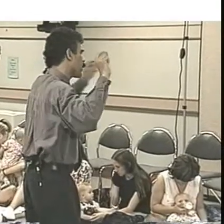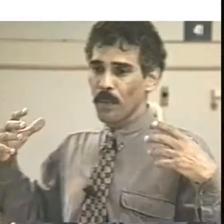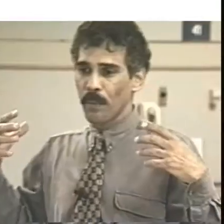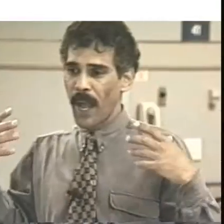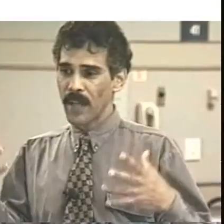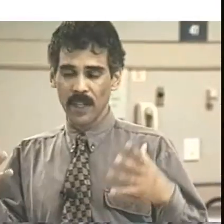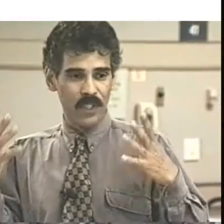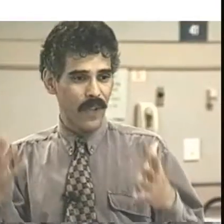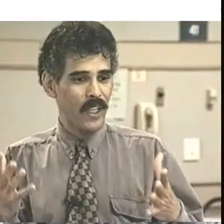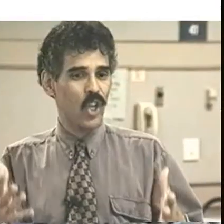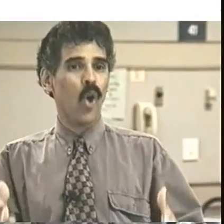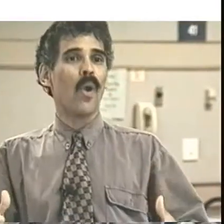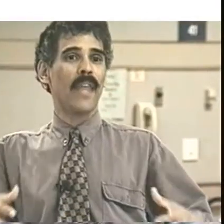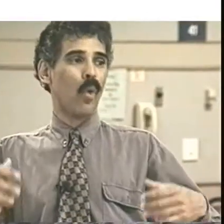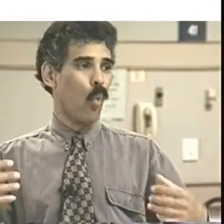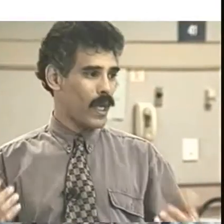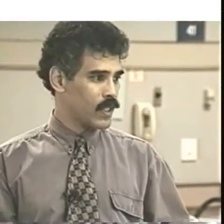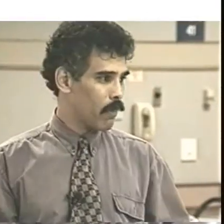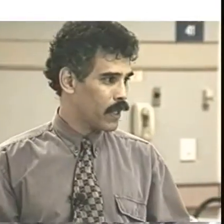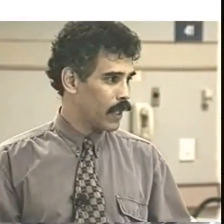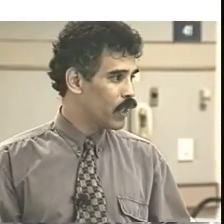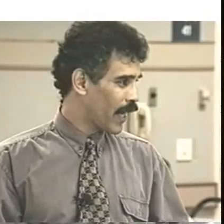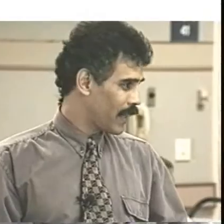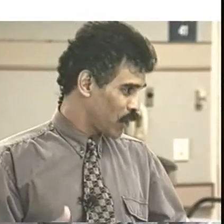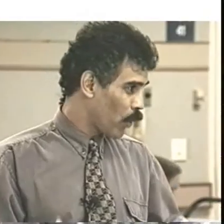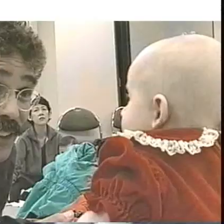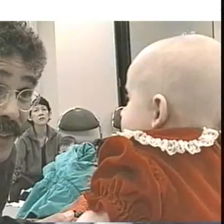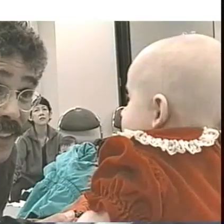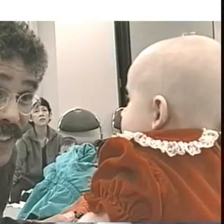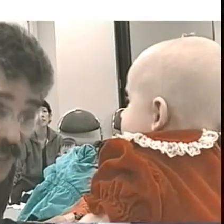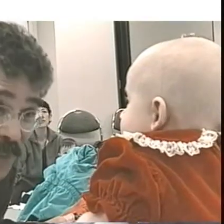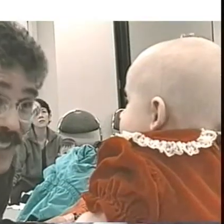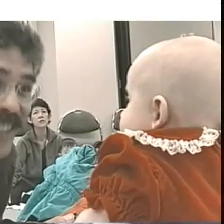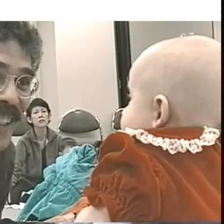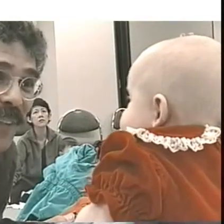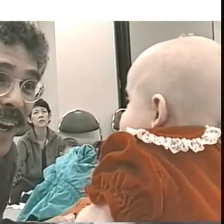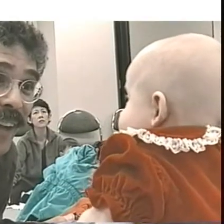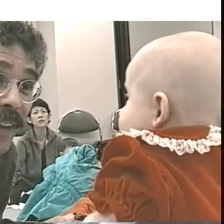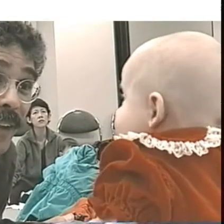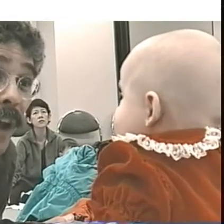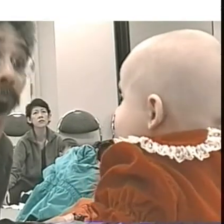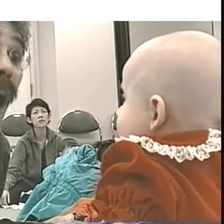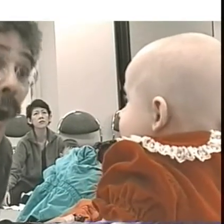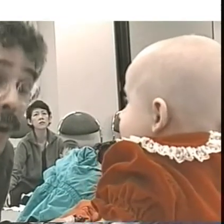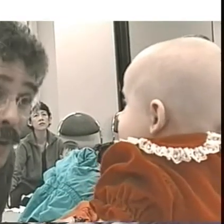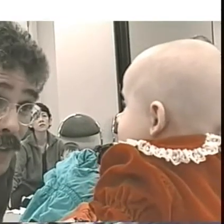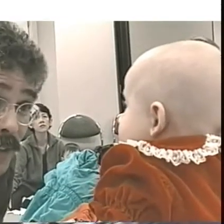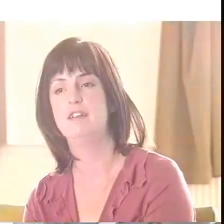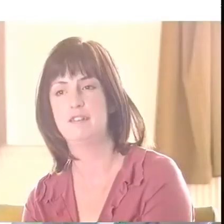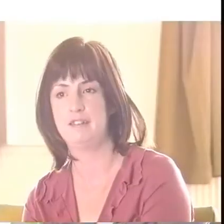with sign earlier than babies of hearing people were communicating with speech. So he started signing to his two young babies to see